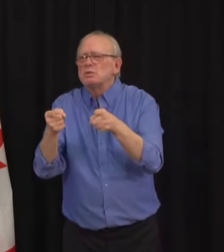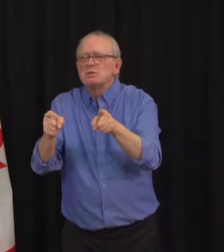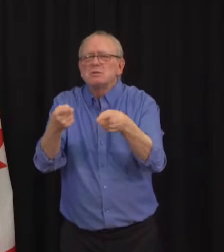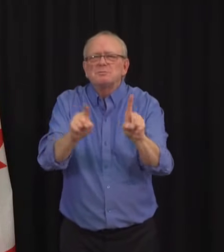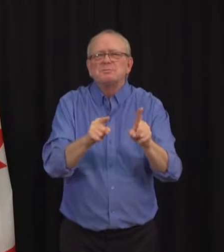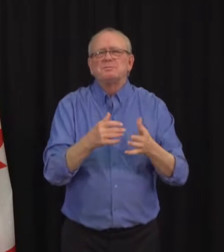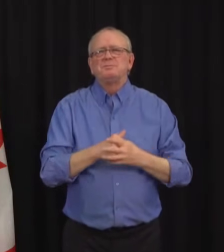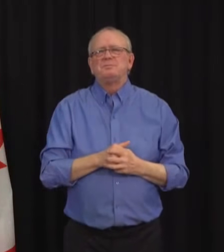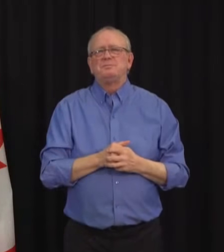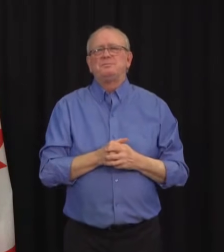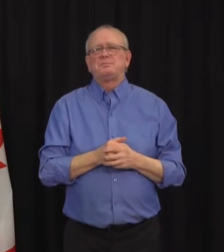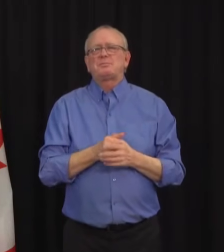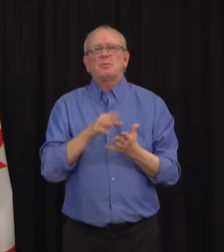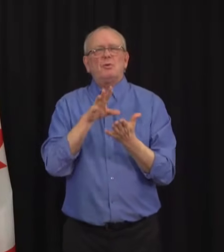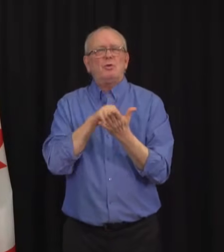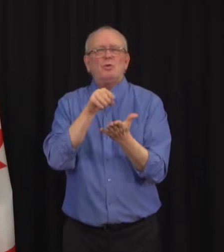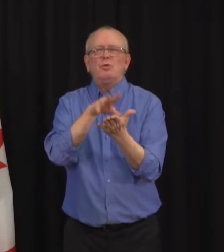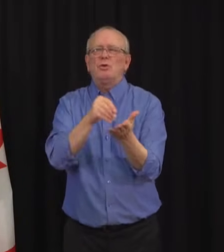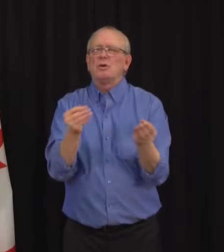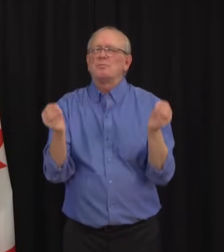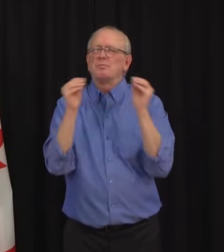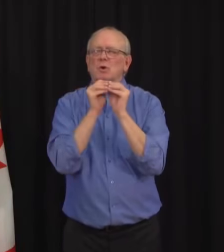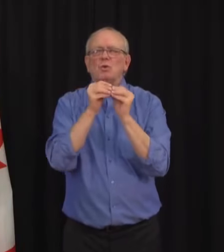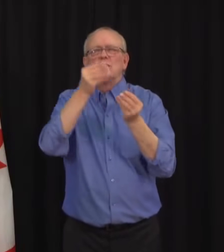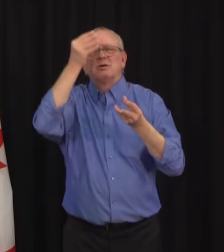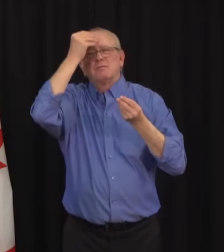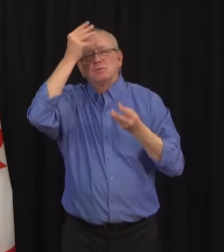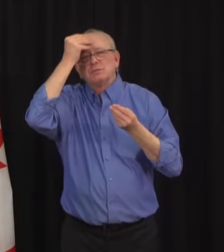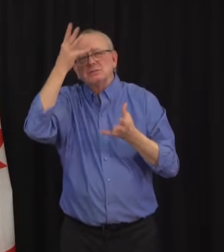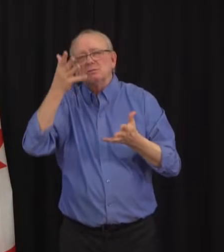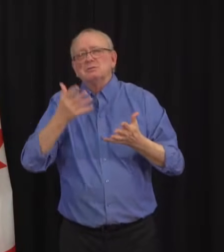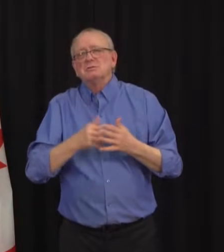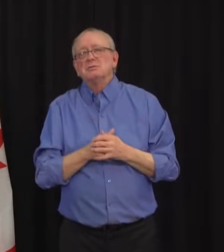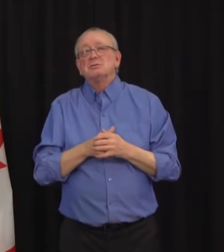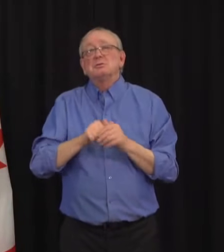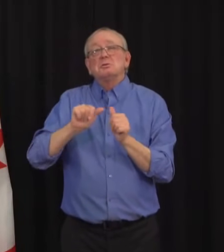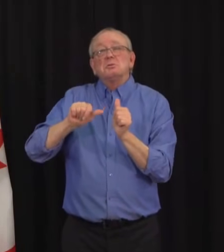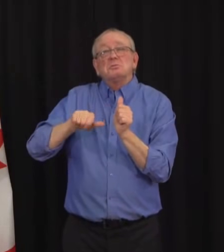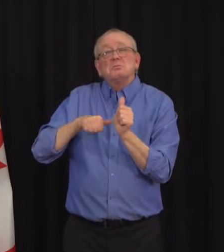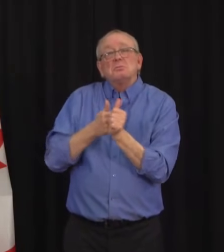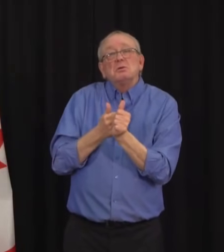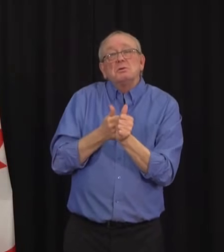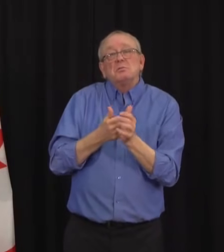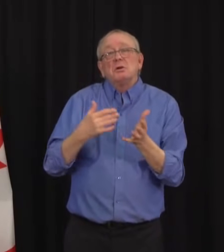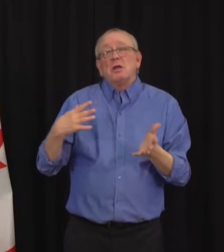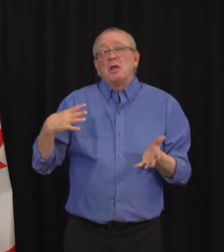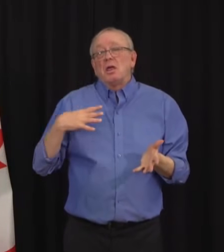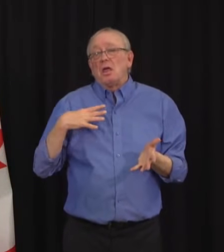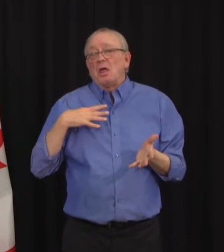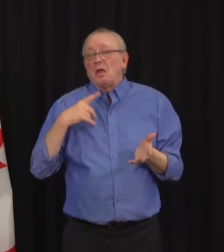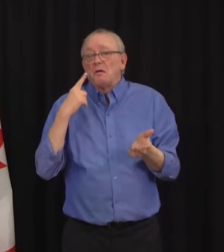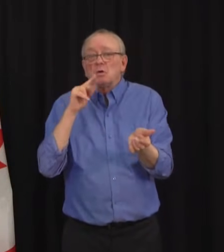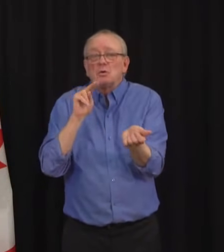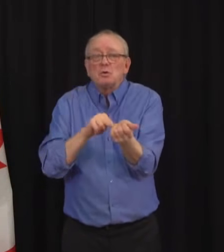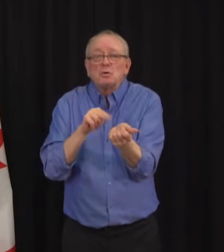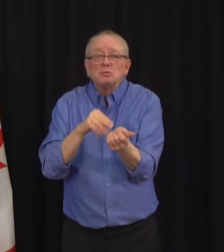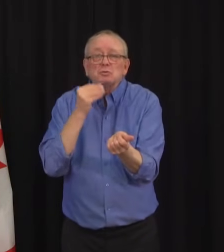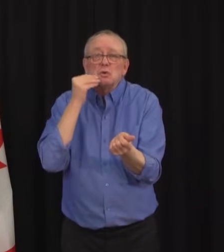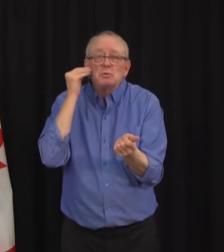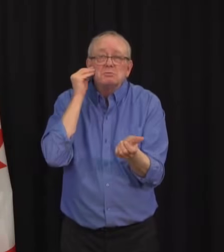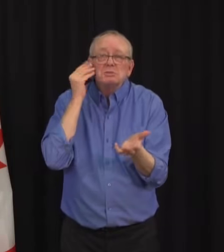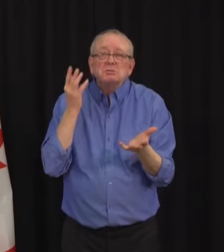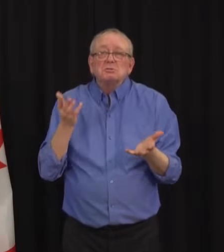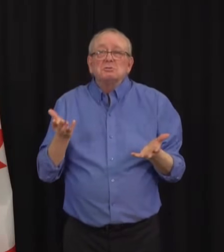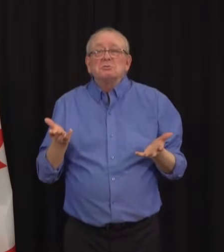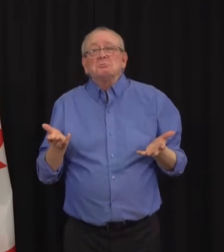The question about contingency planning with respect to continuing care, we know that staffing levels in continuing care is a challenge, and